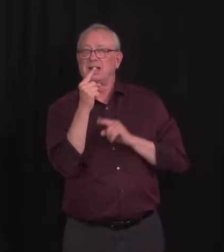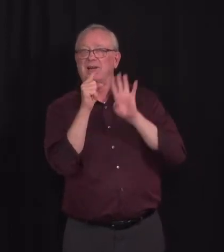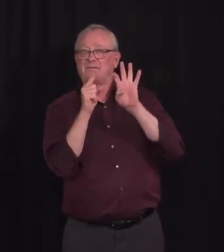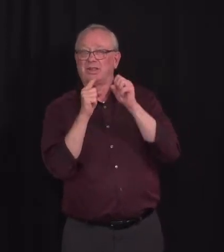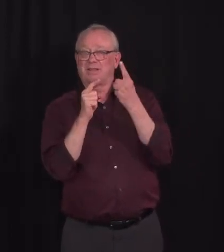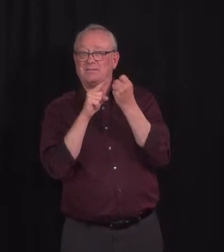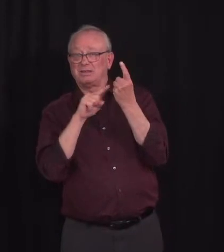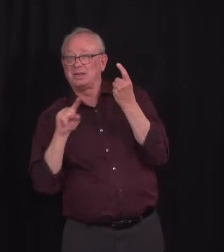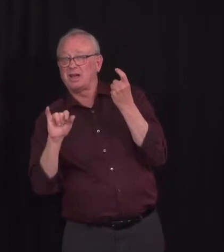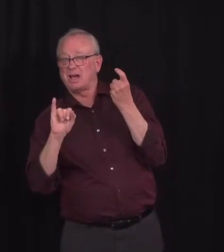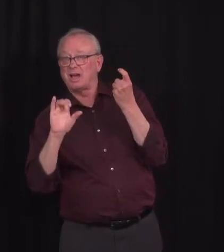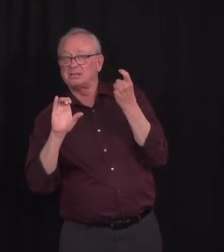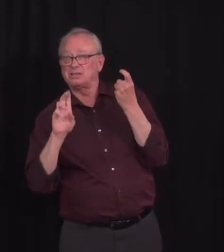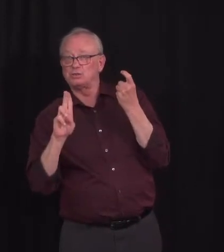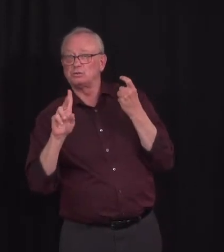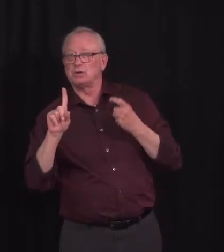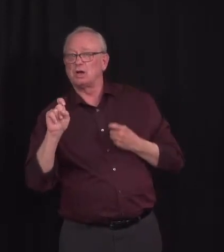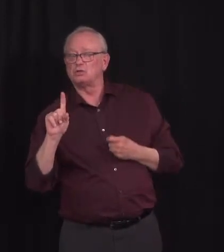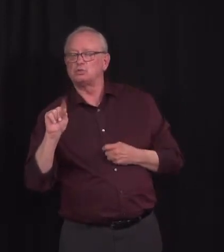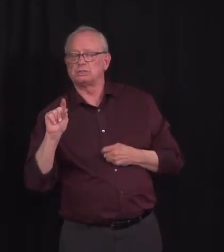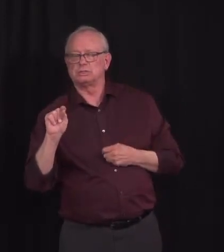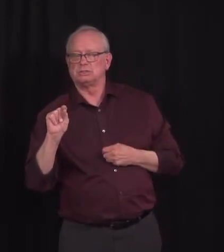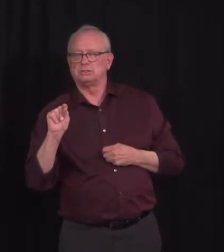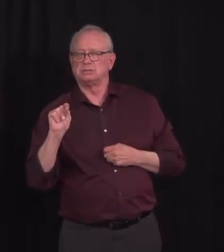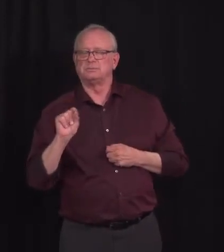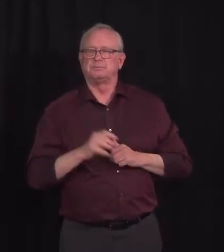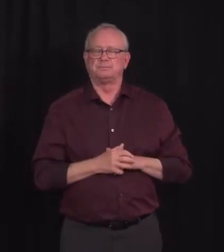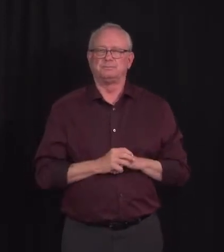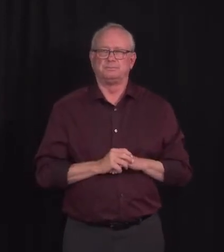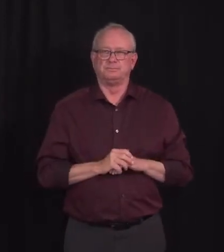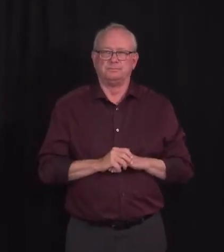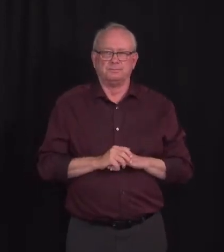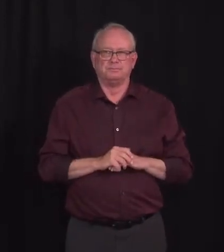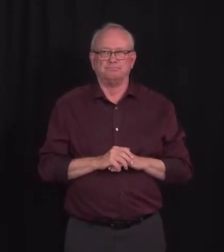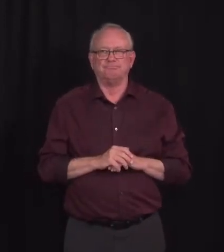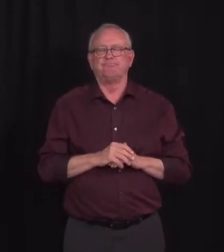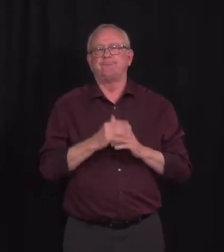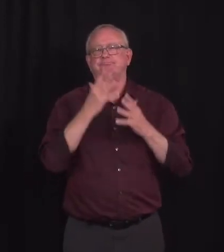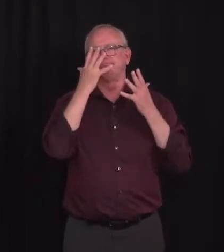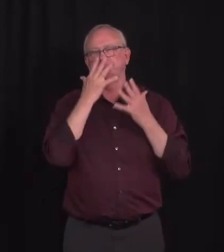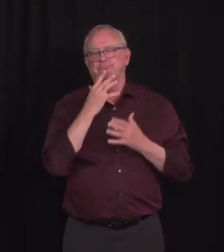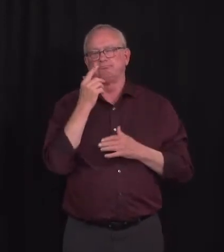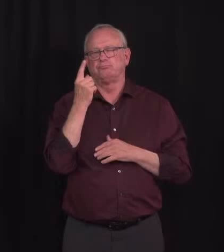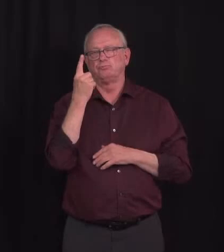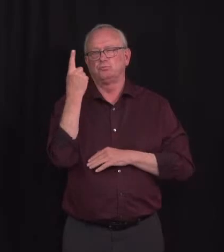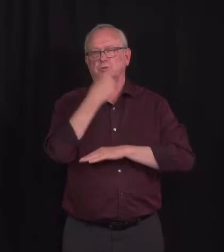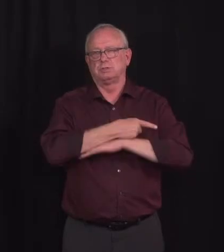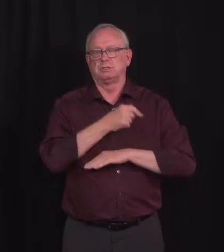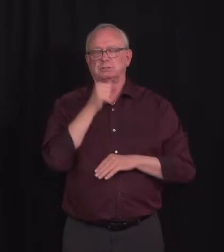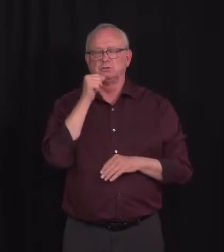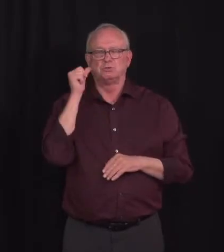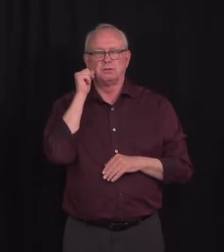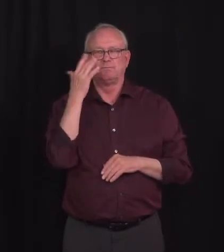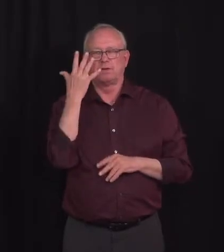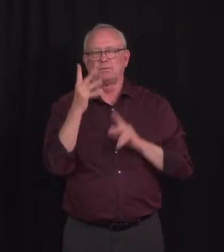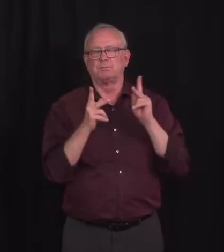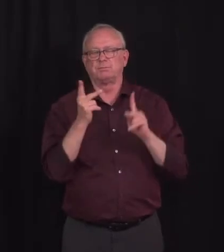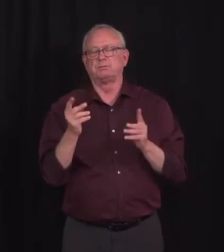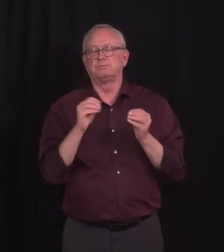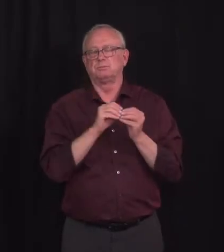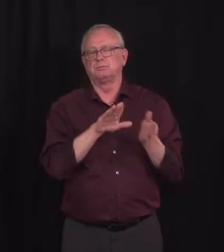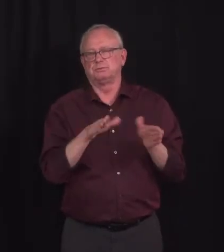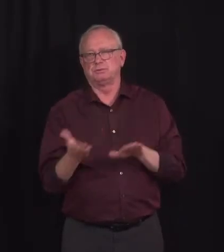120 in the ICU. Sadly, 5 new deaths were reported to Alberta Health in the last 24